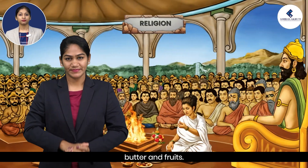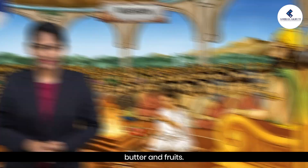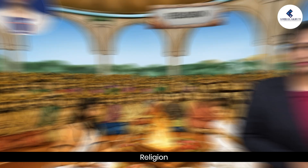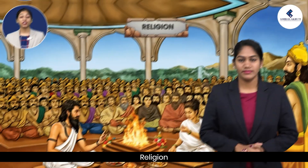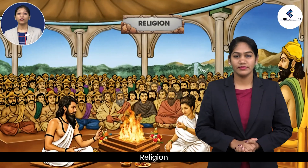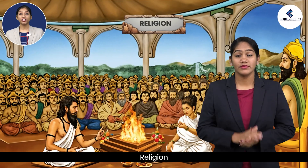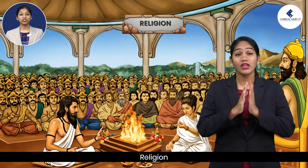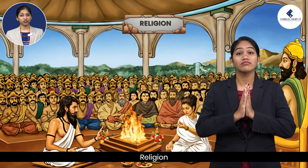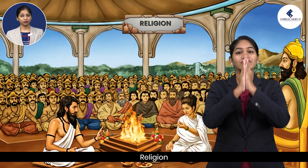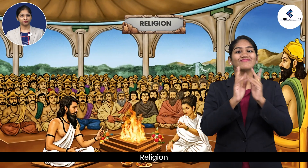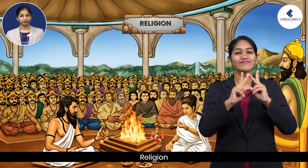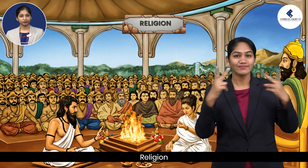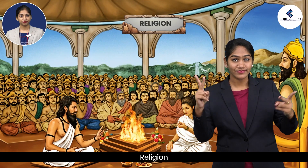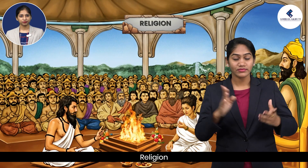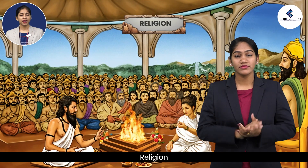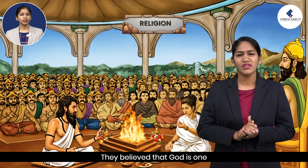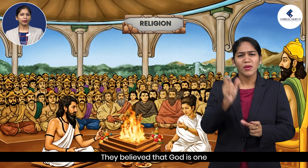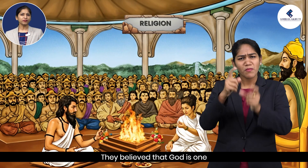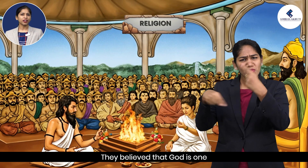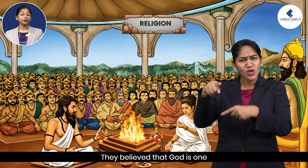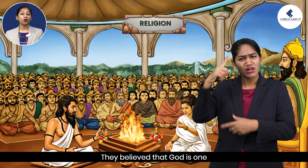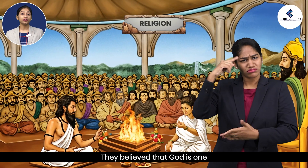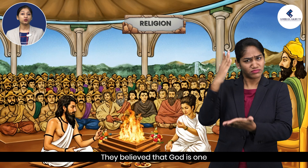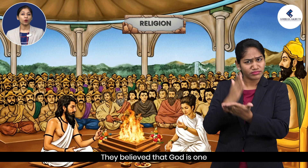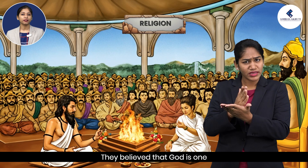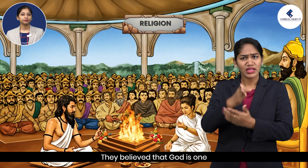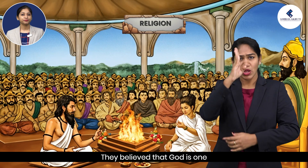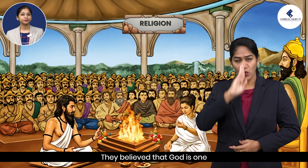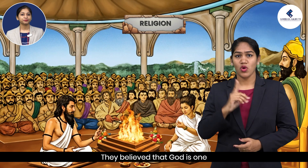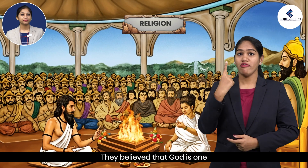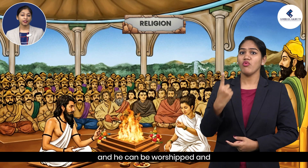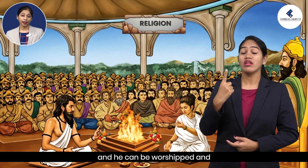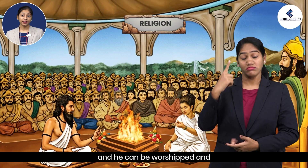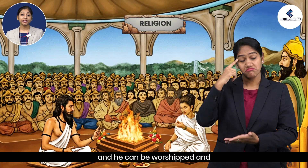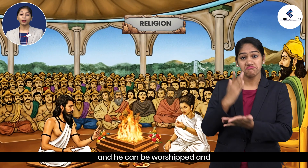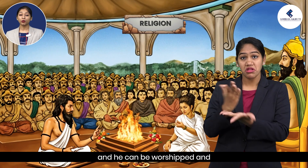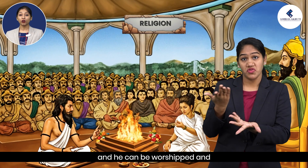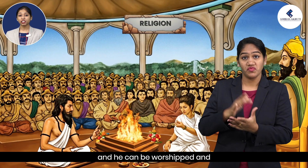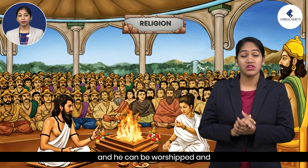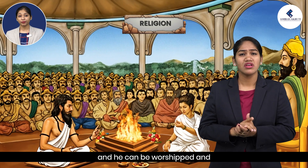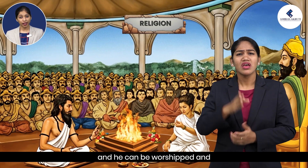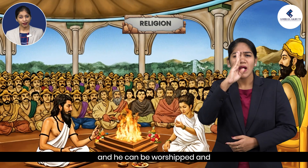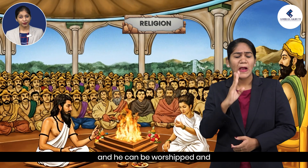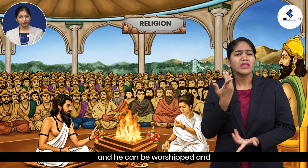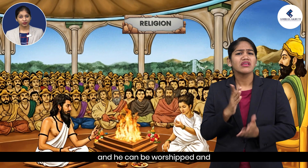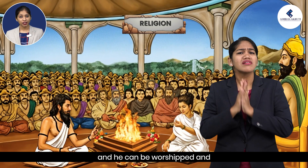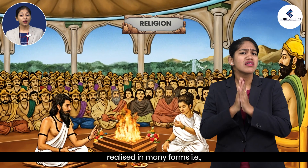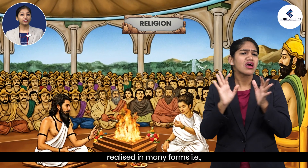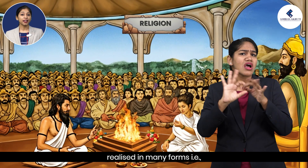Religion. They believe that God is one and he can be worshipped